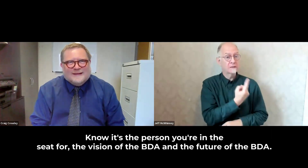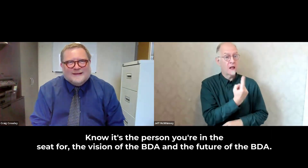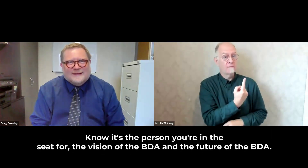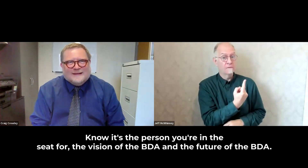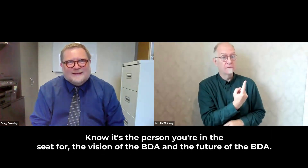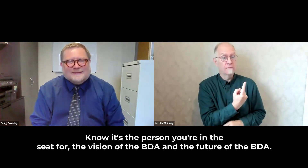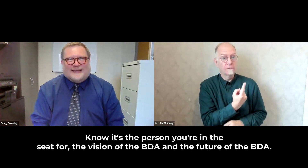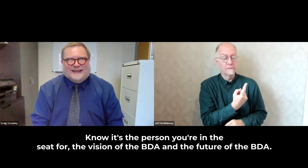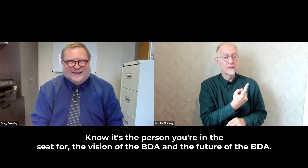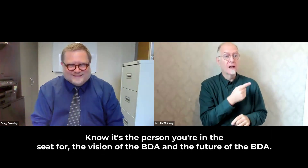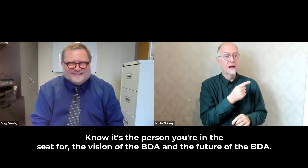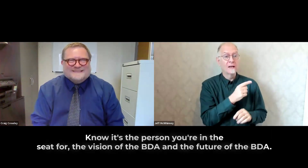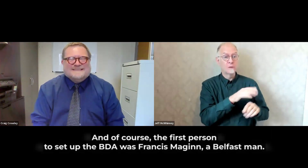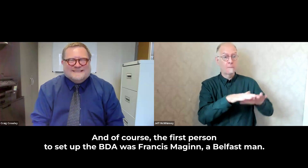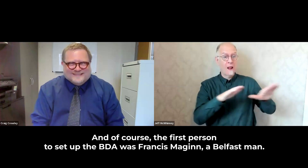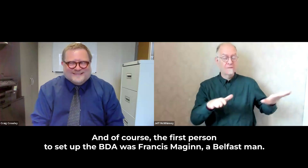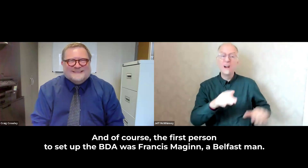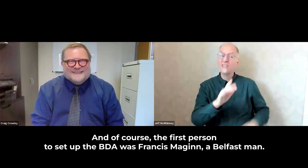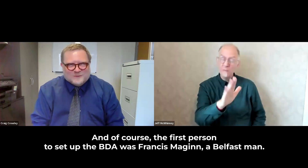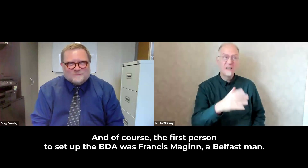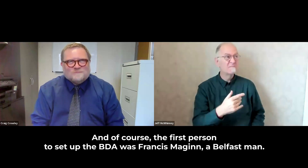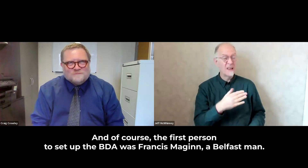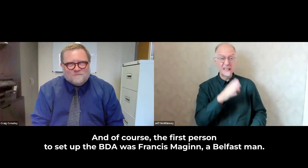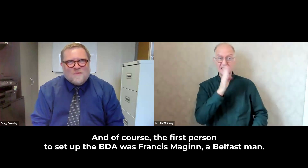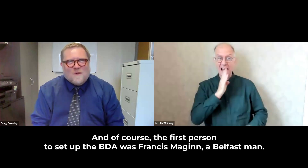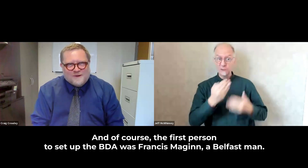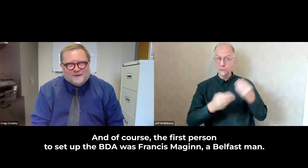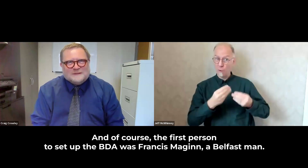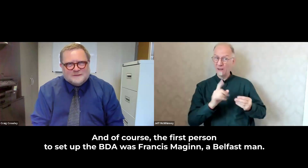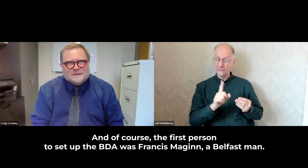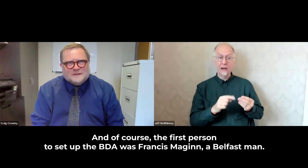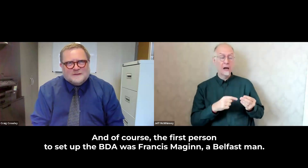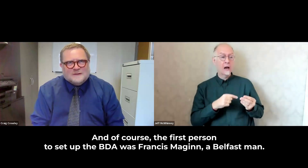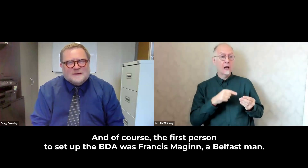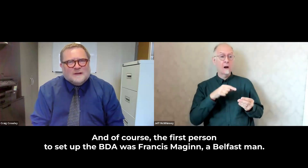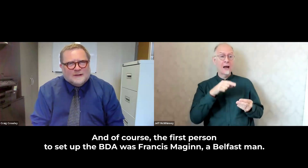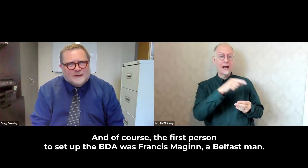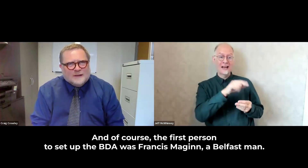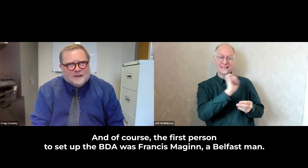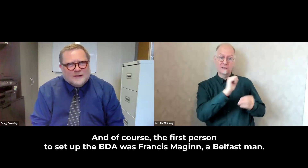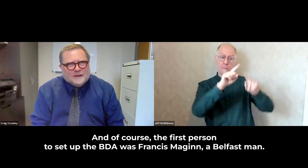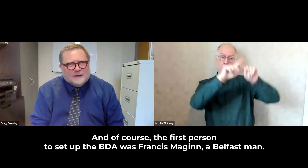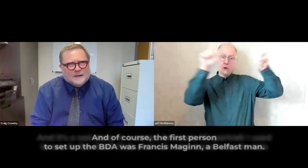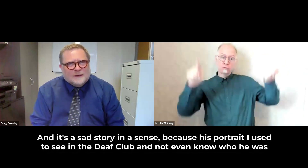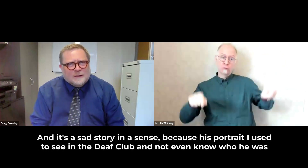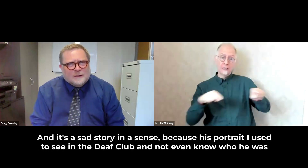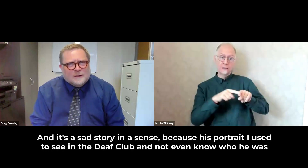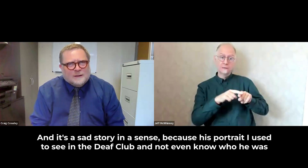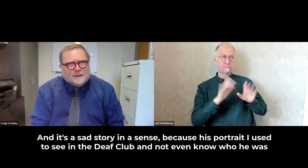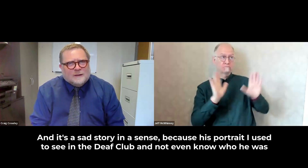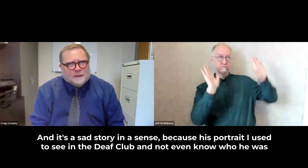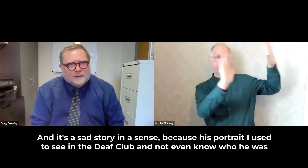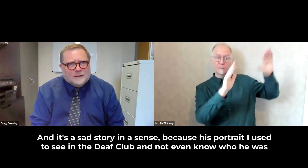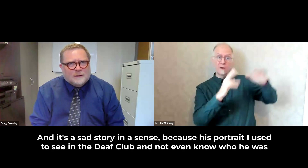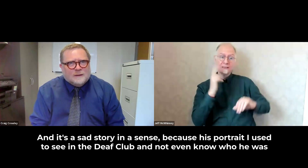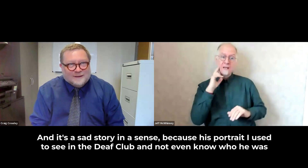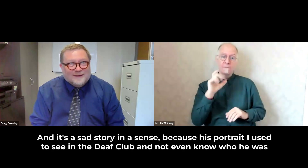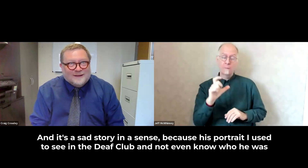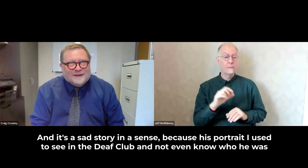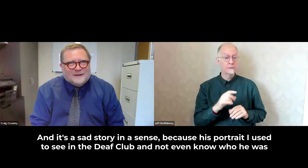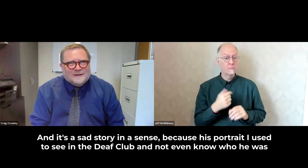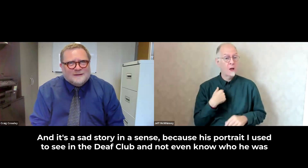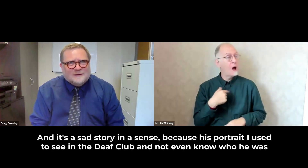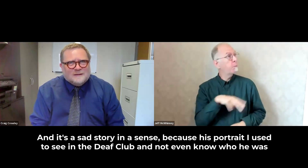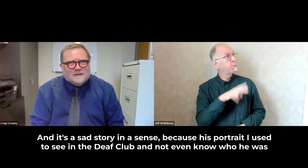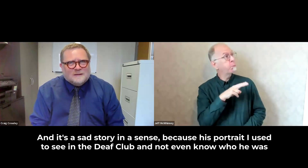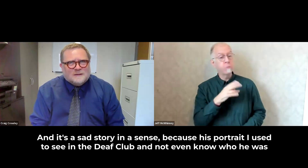vision of the BDA and the future of the BDA. And of course, the first person to set up the BDA was Francis McGinn, a Belfast man. And it's a sad story in a sense because